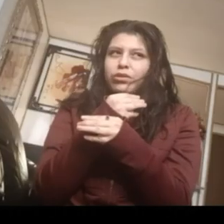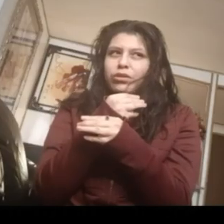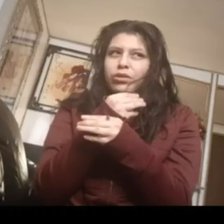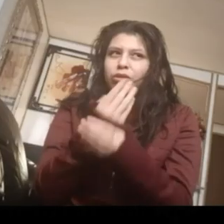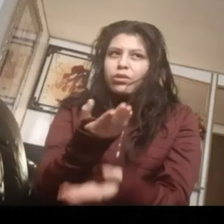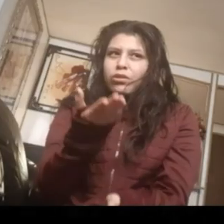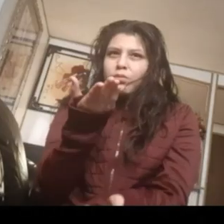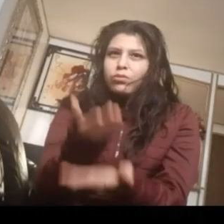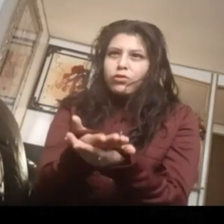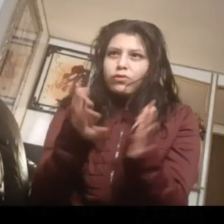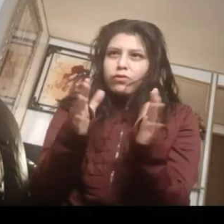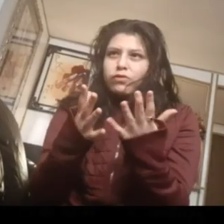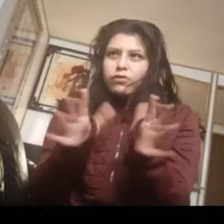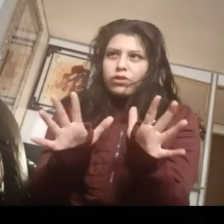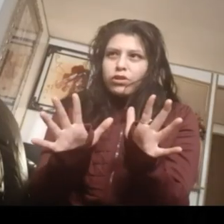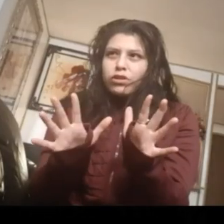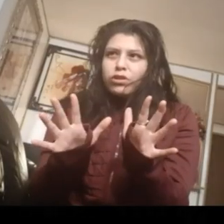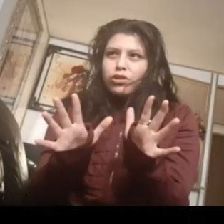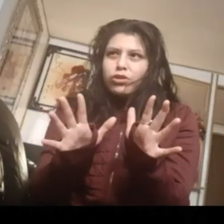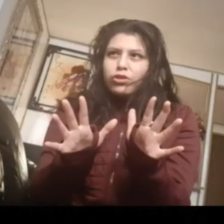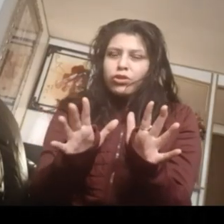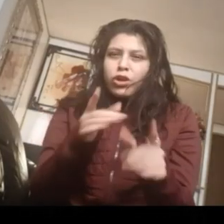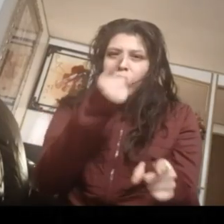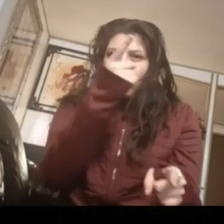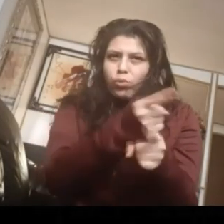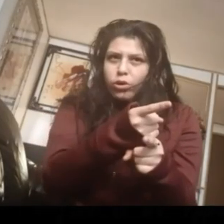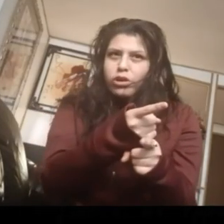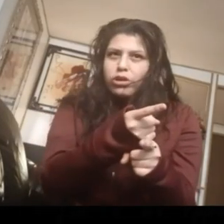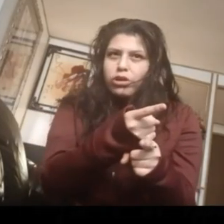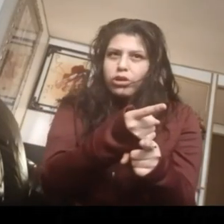Everything in rational numbers that can be proven.